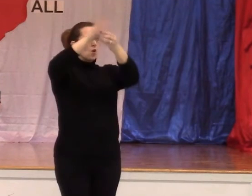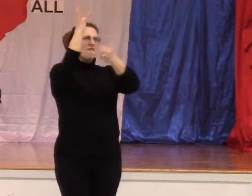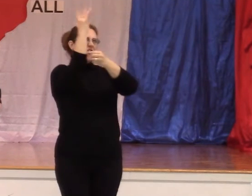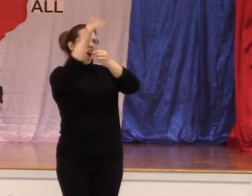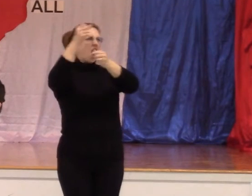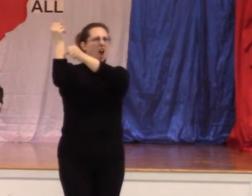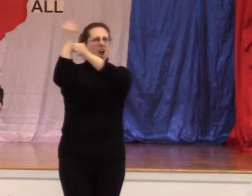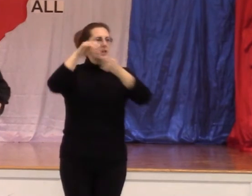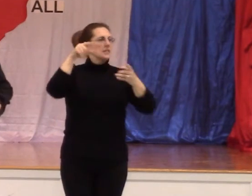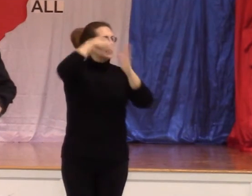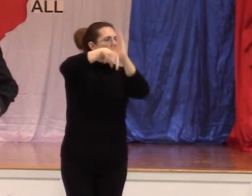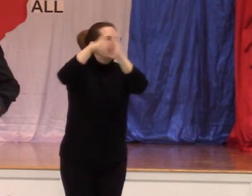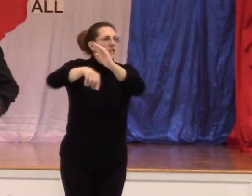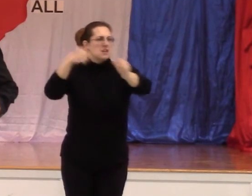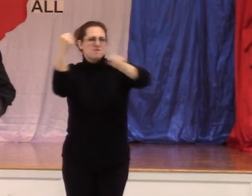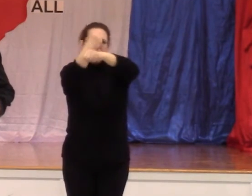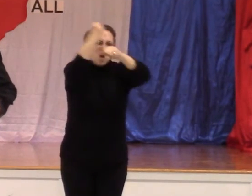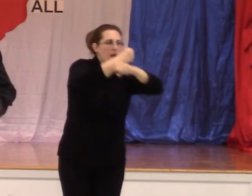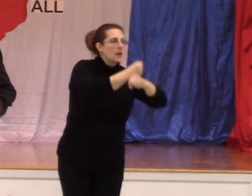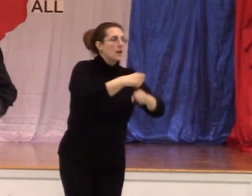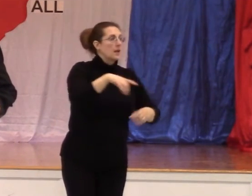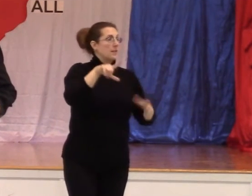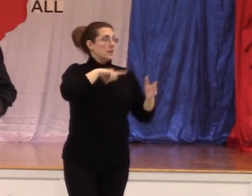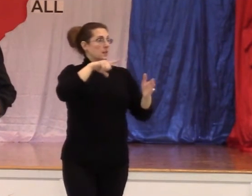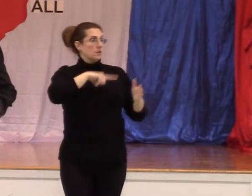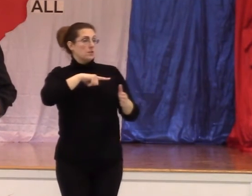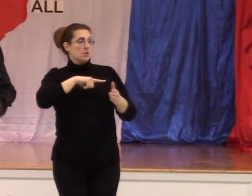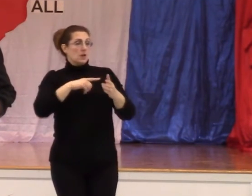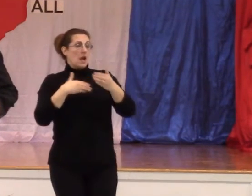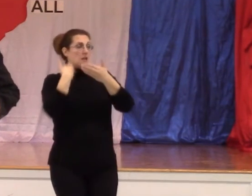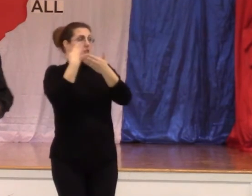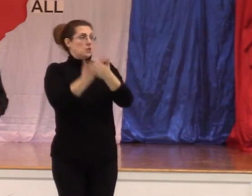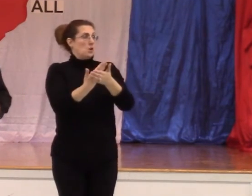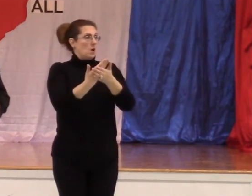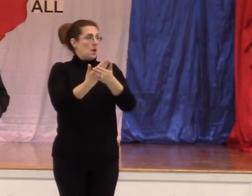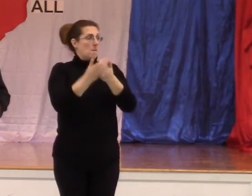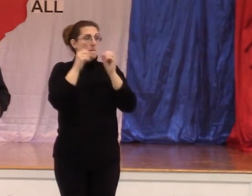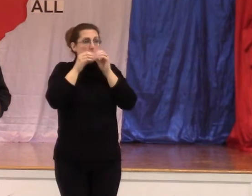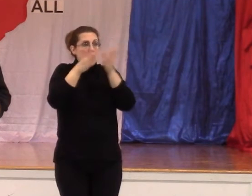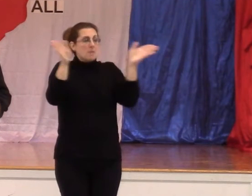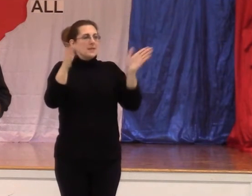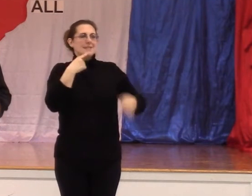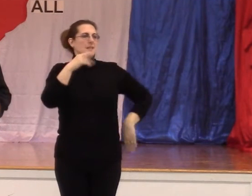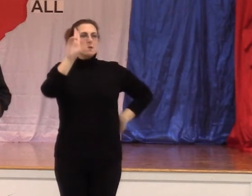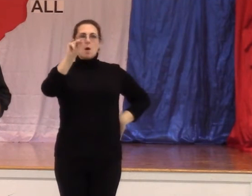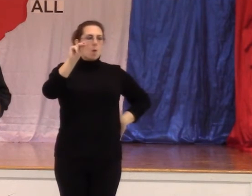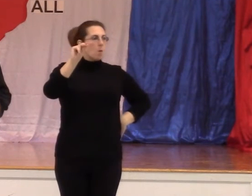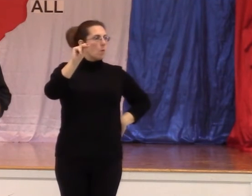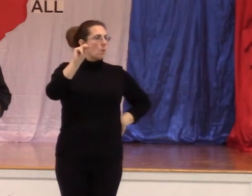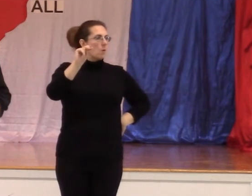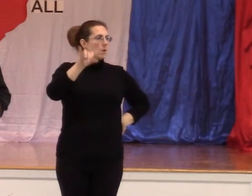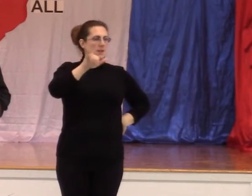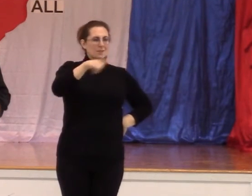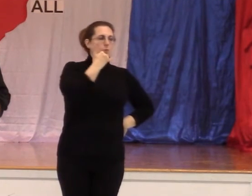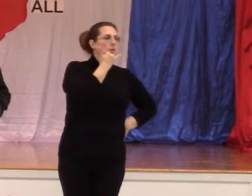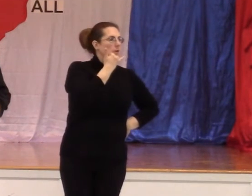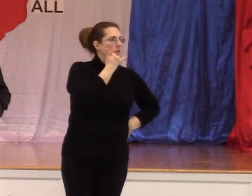Luther eventually has to come out publicly against them, right?